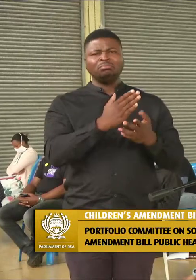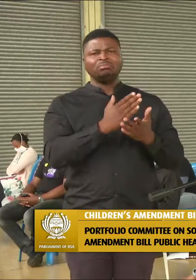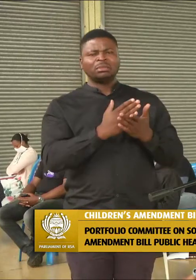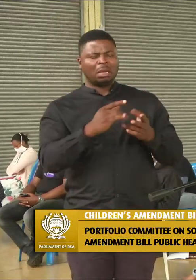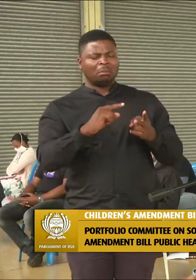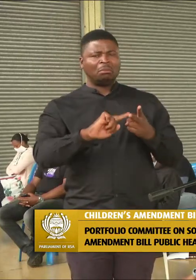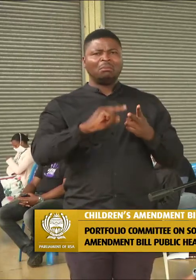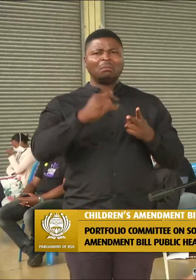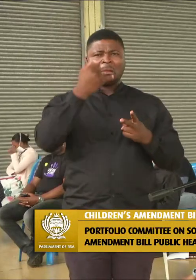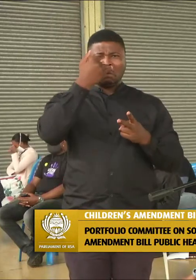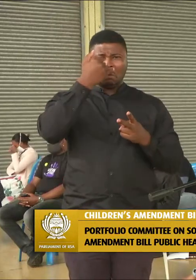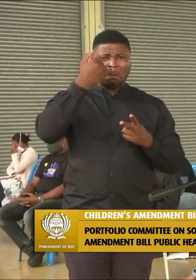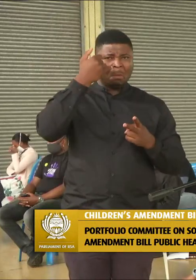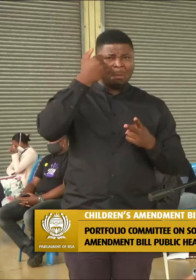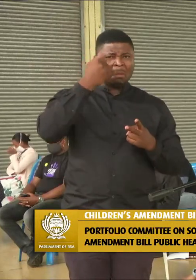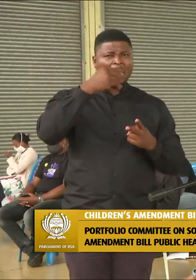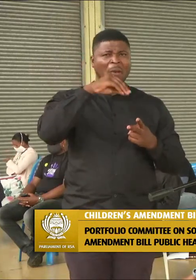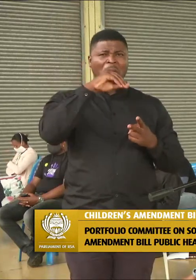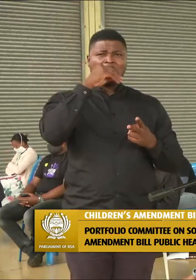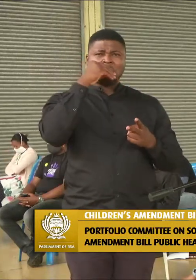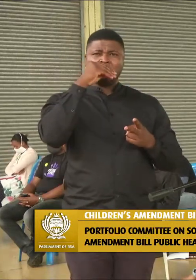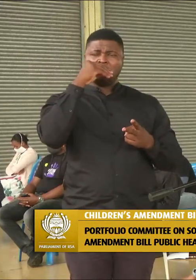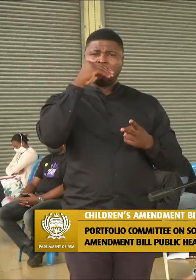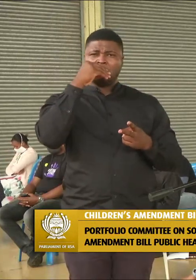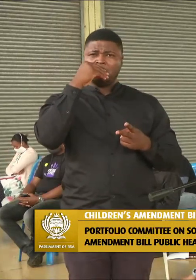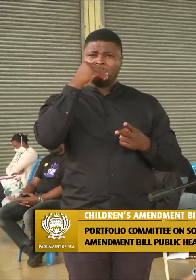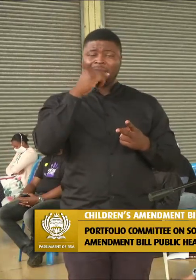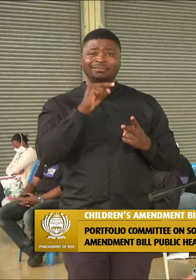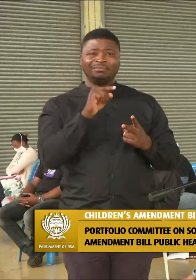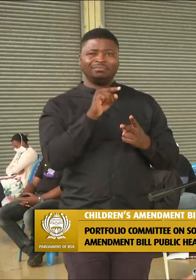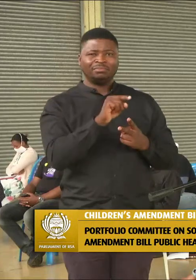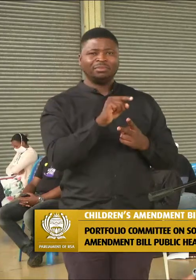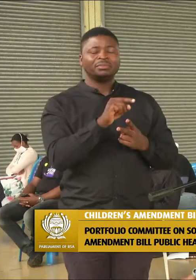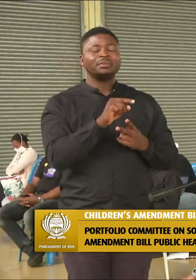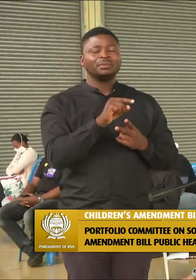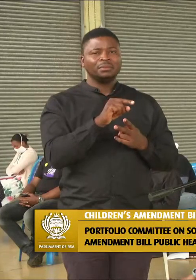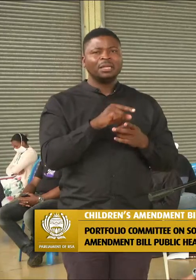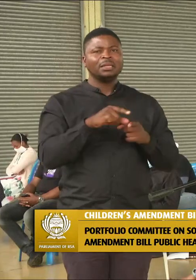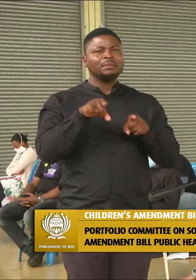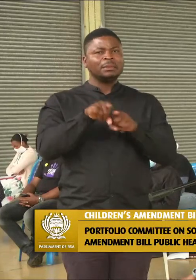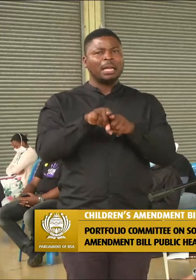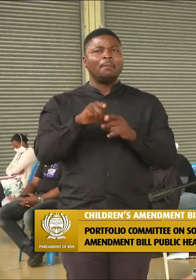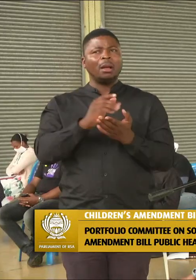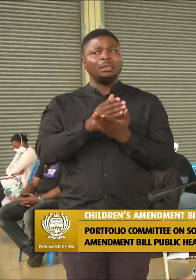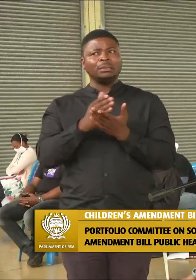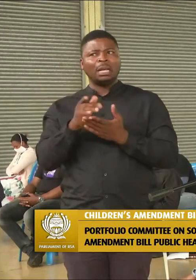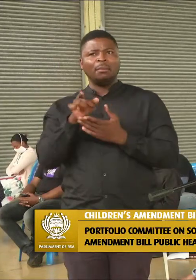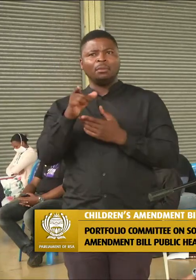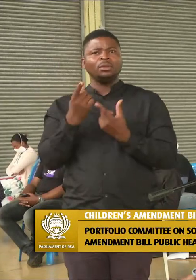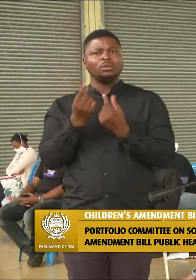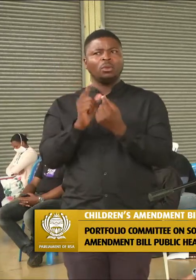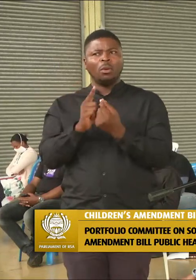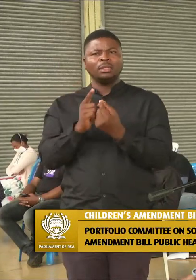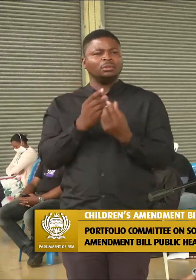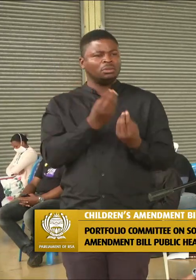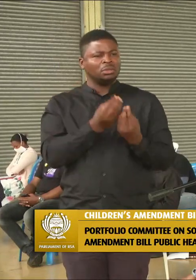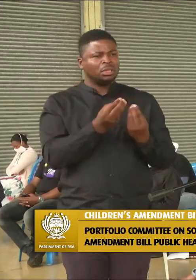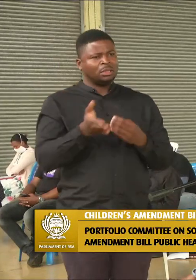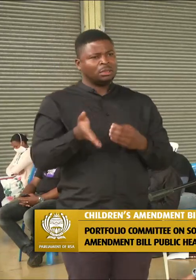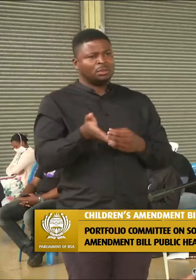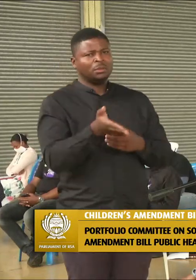who indulges in substance abuse, and those who fail to send their children to school.